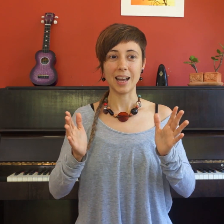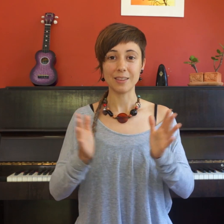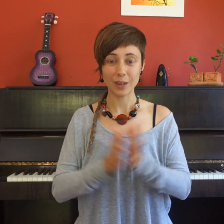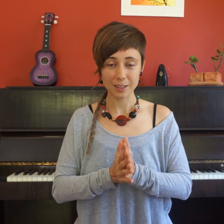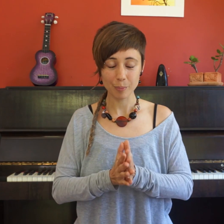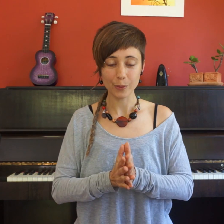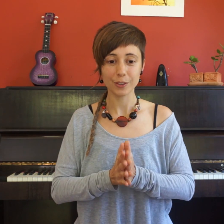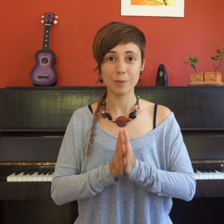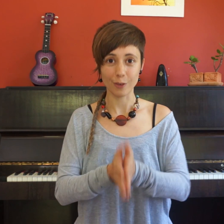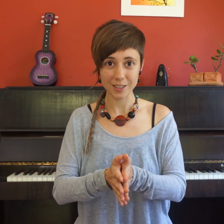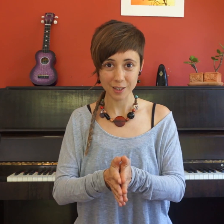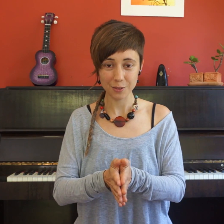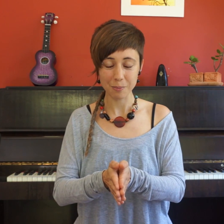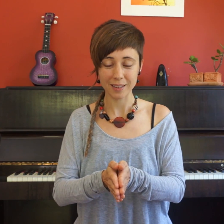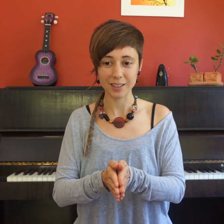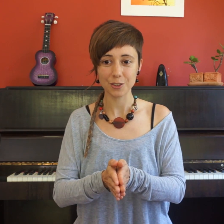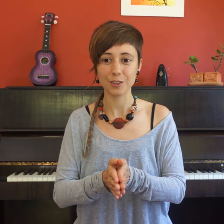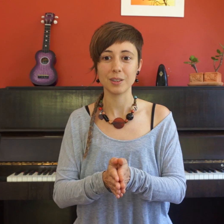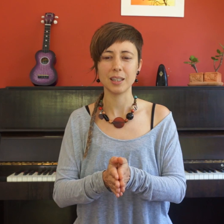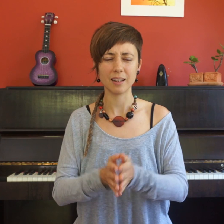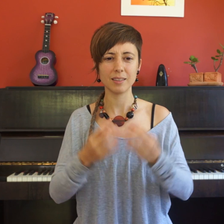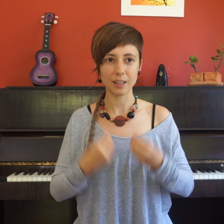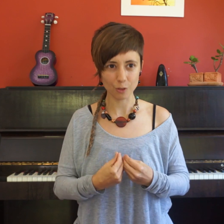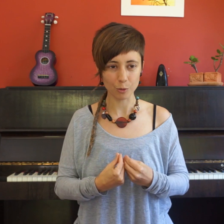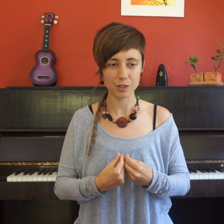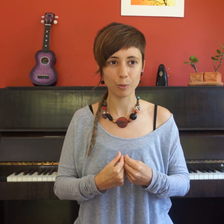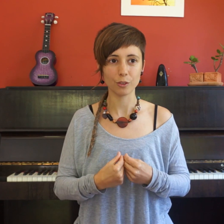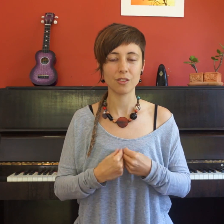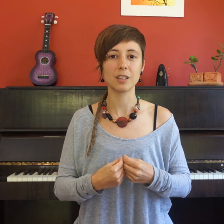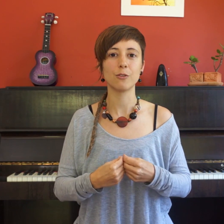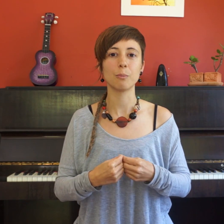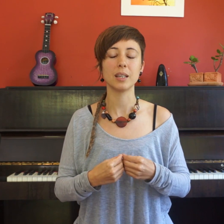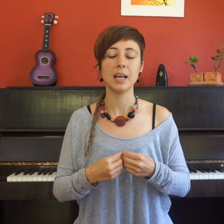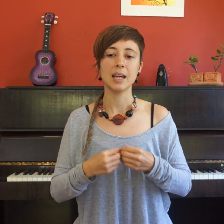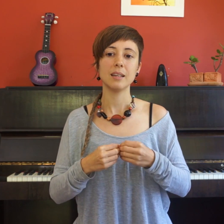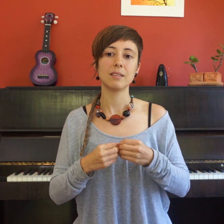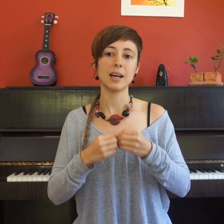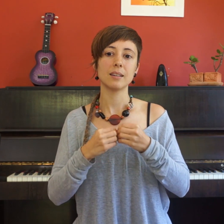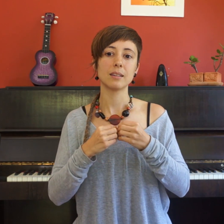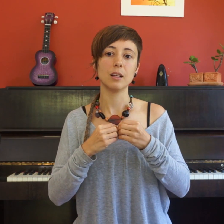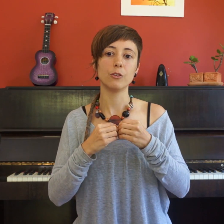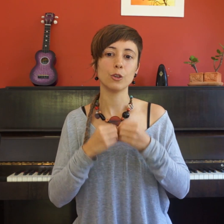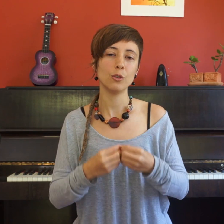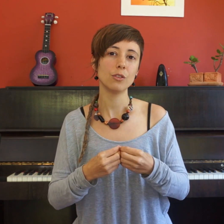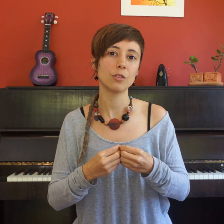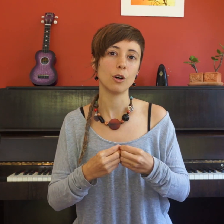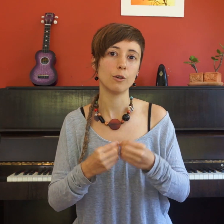And the last point before I share with you my dictionary, and I think that's the most important thing for me, is that the use